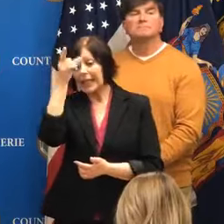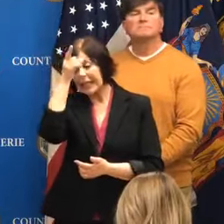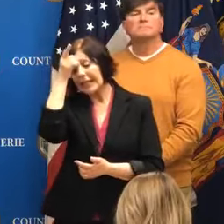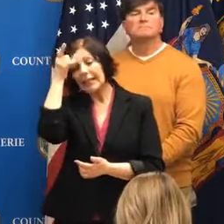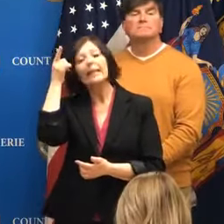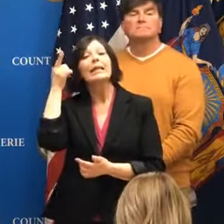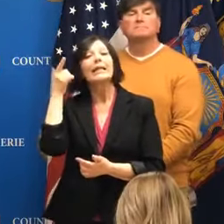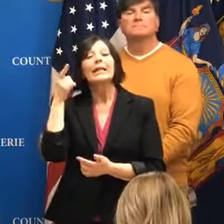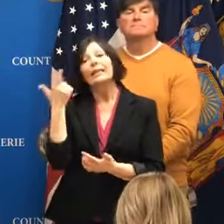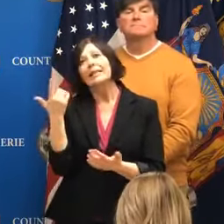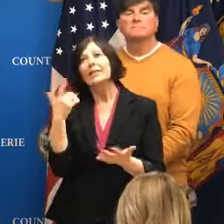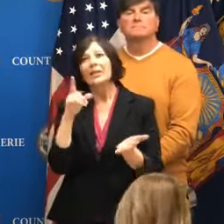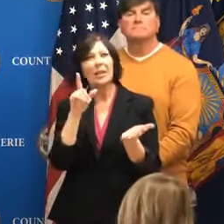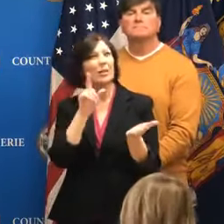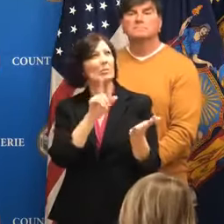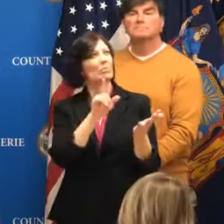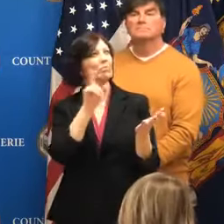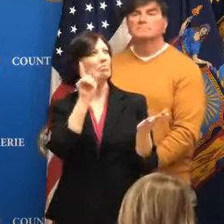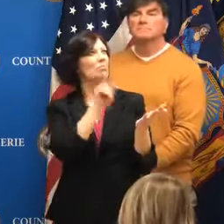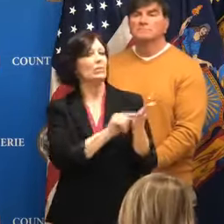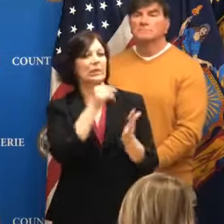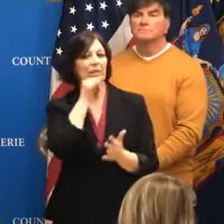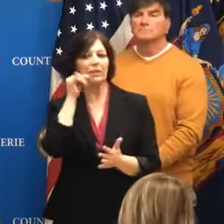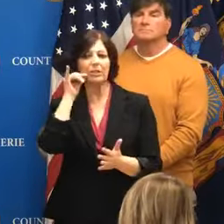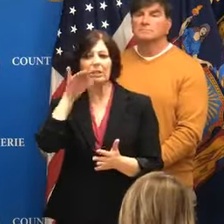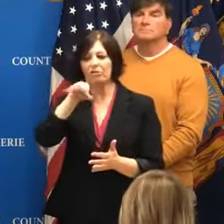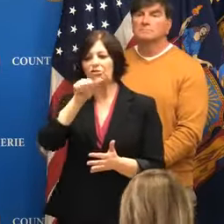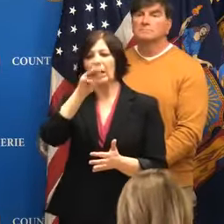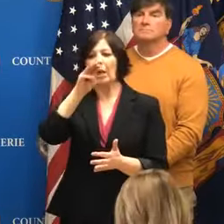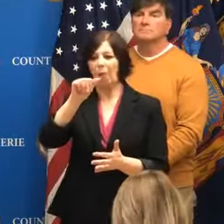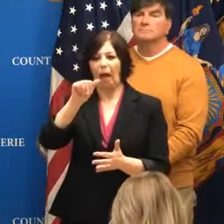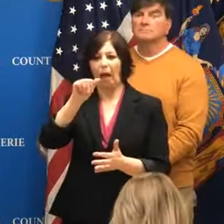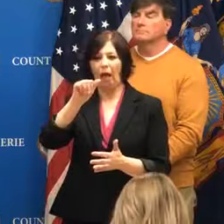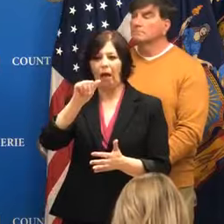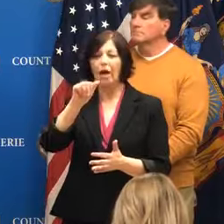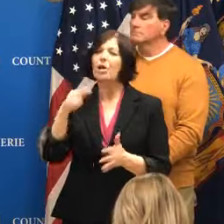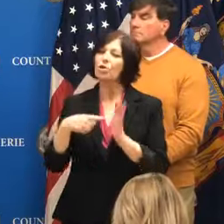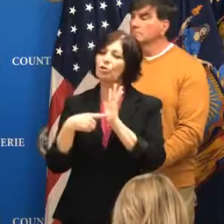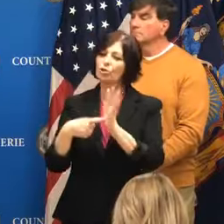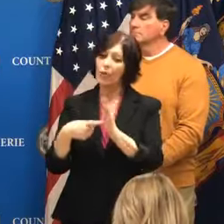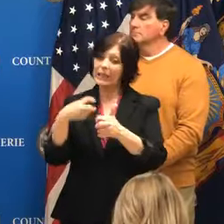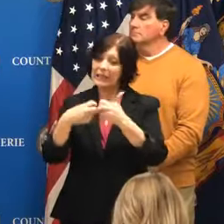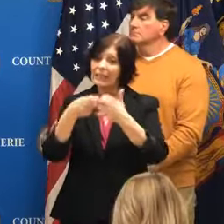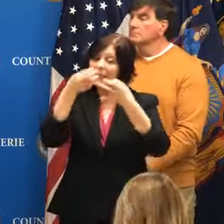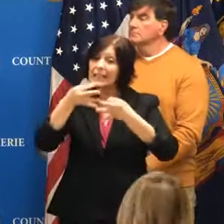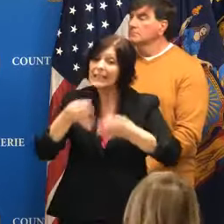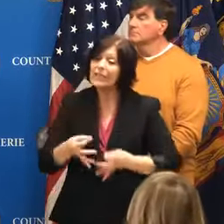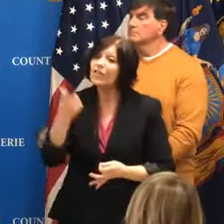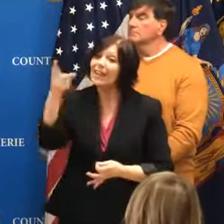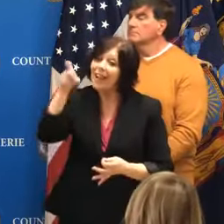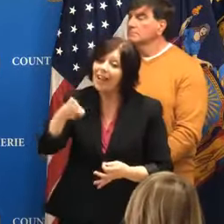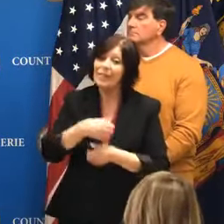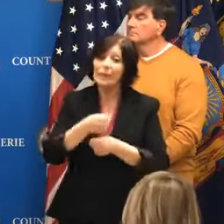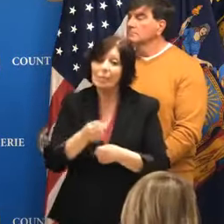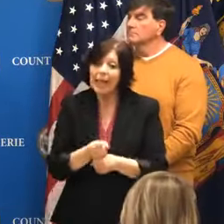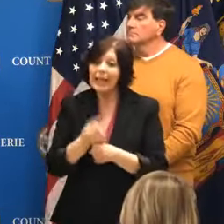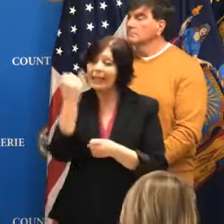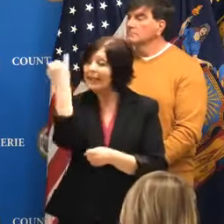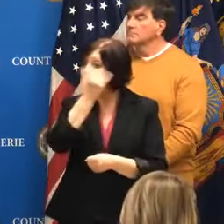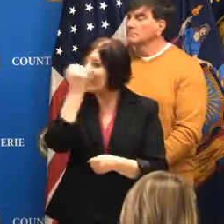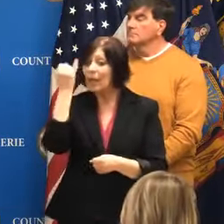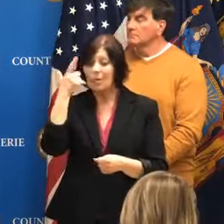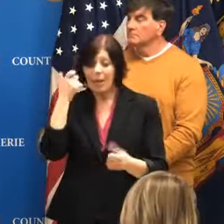as a paper published I think yesterday in JAMA, showing the difficult decisions that healthcare systems in Italy had to